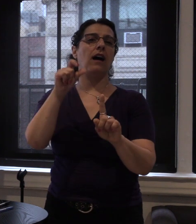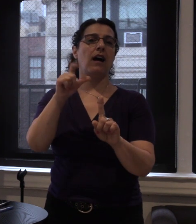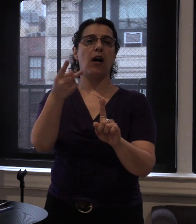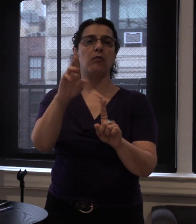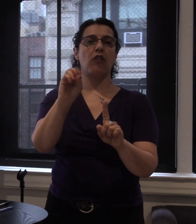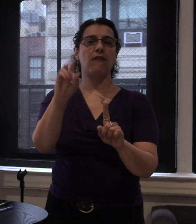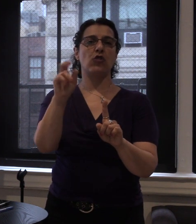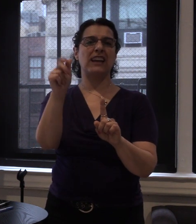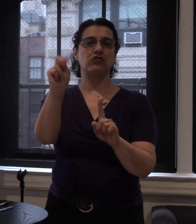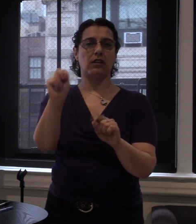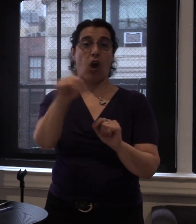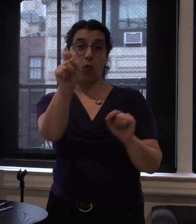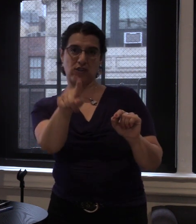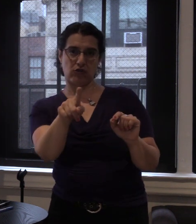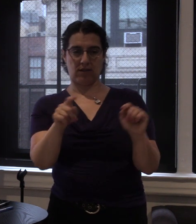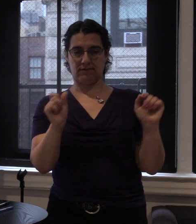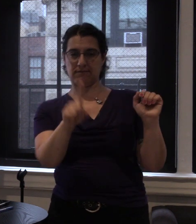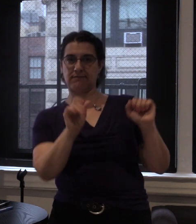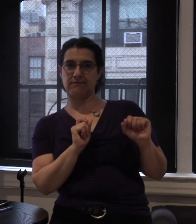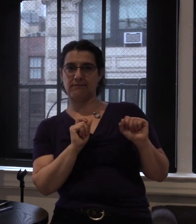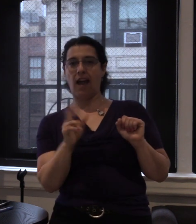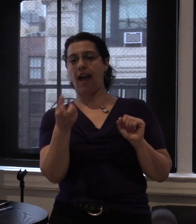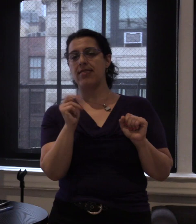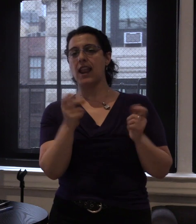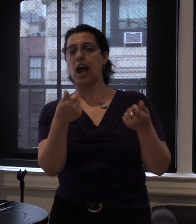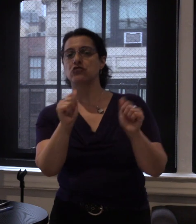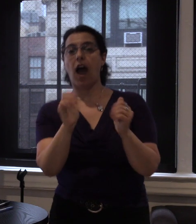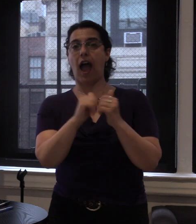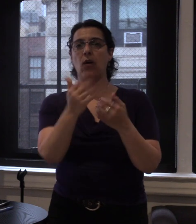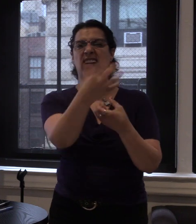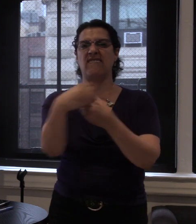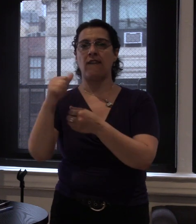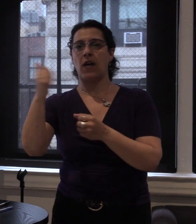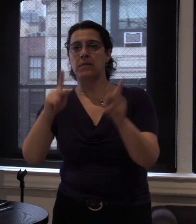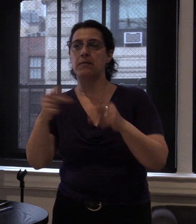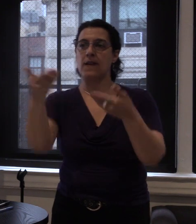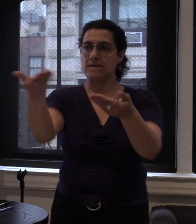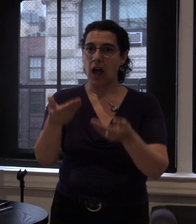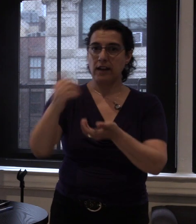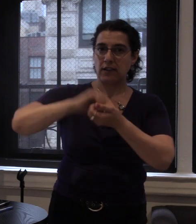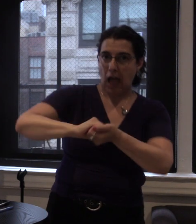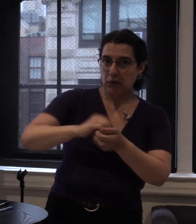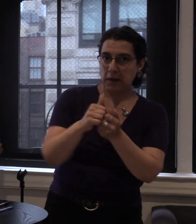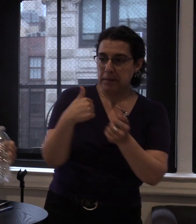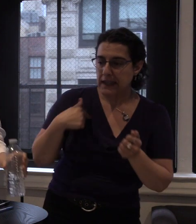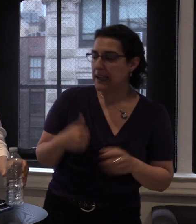question, and then I try it by involving other people, inviting them to collaborate,